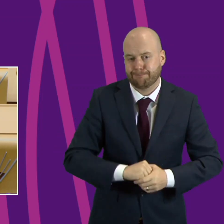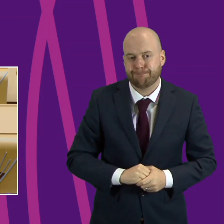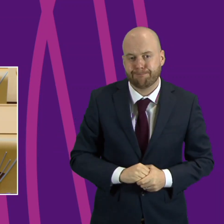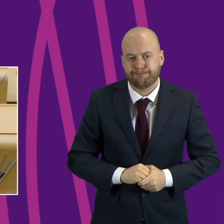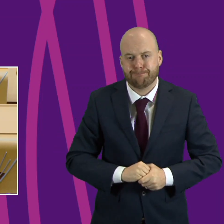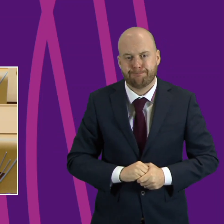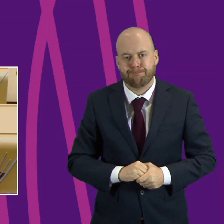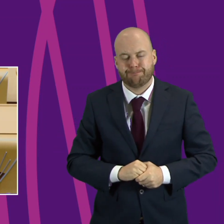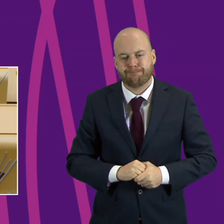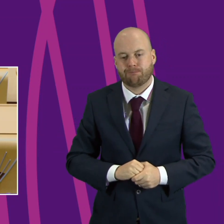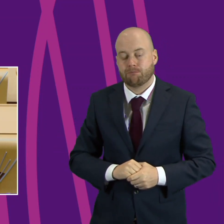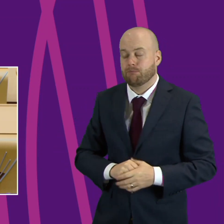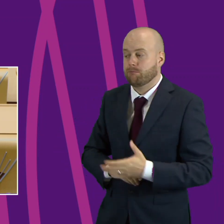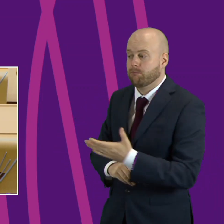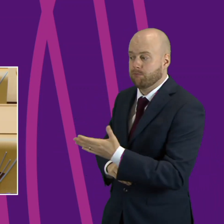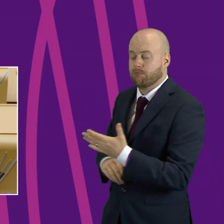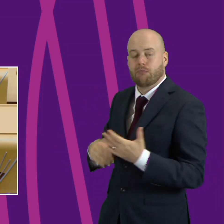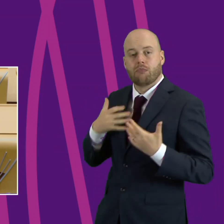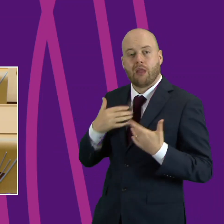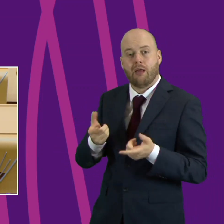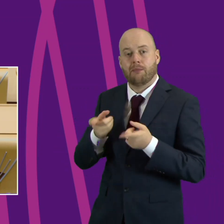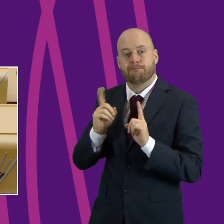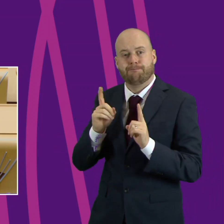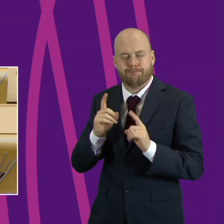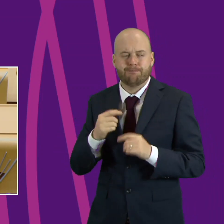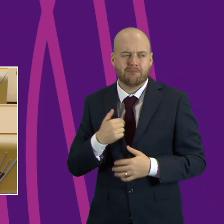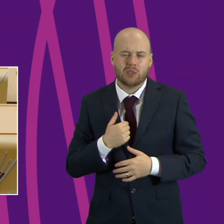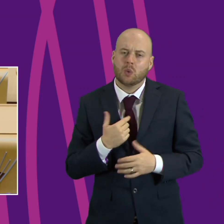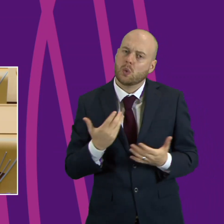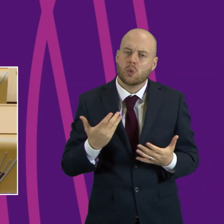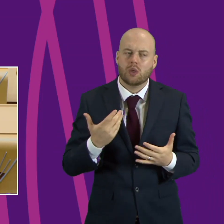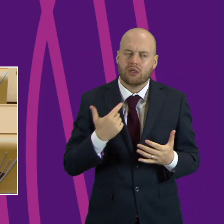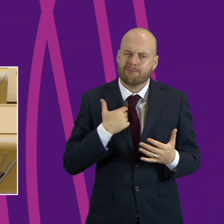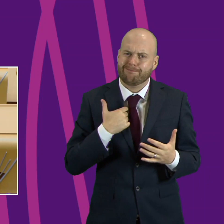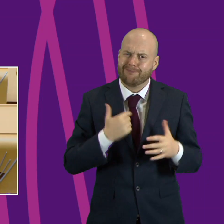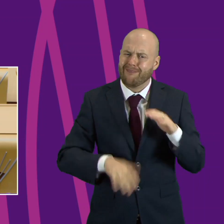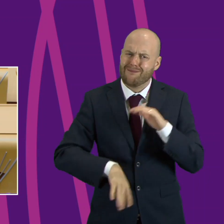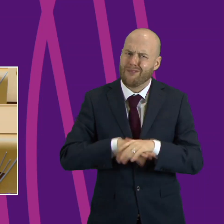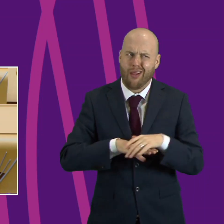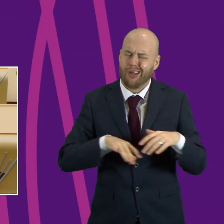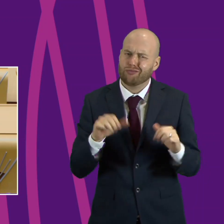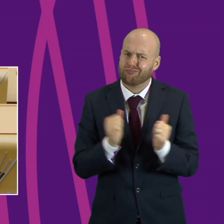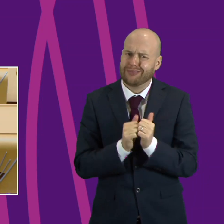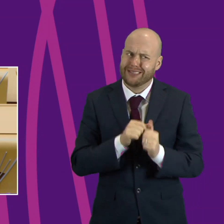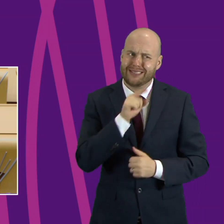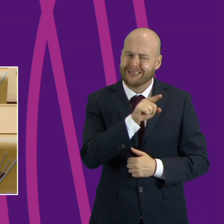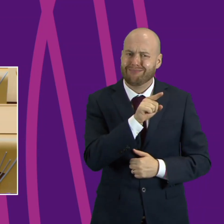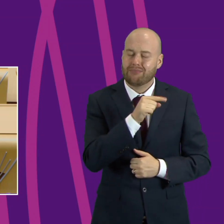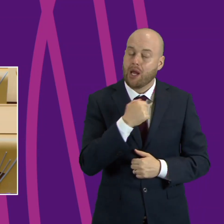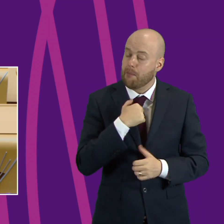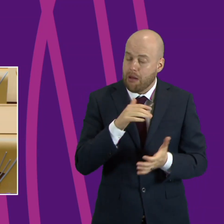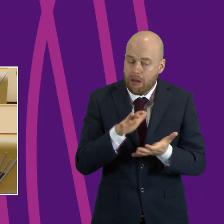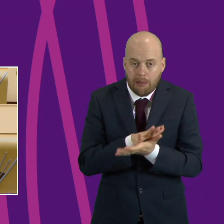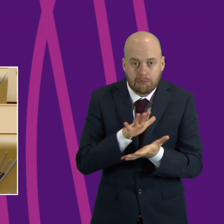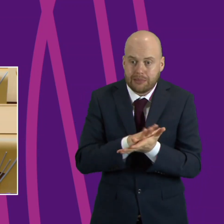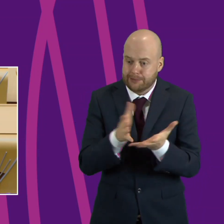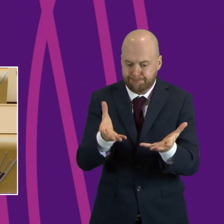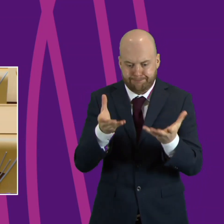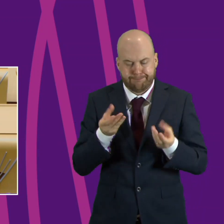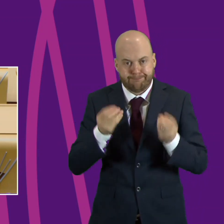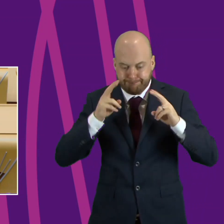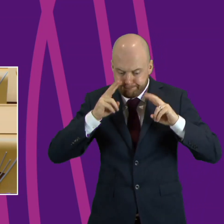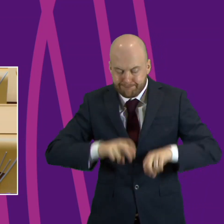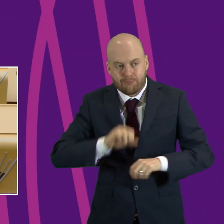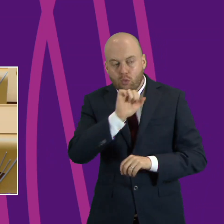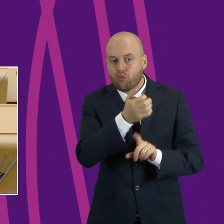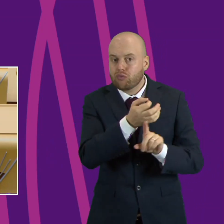the sentiments behind that question I'm sure she knows I completely share. I am happy to look at that